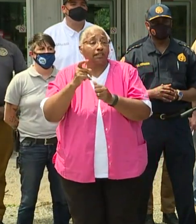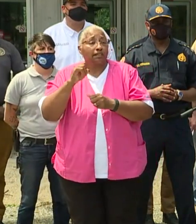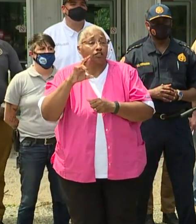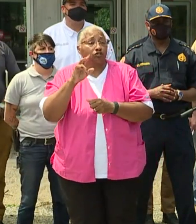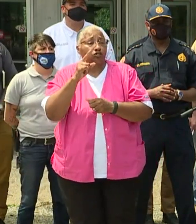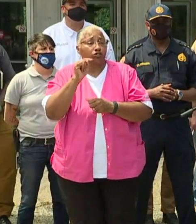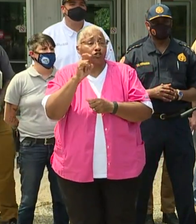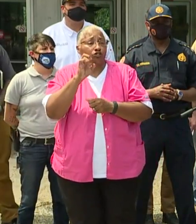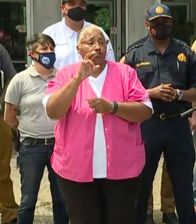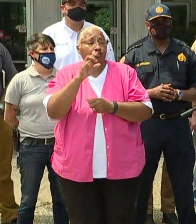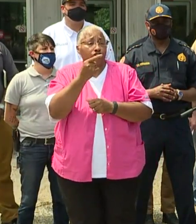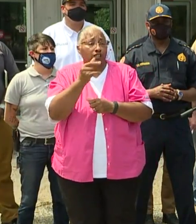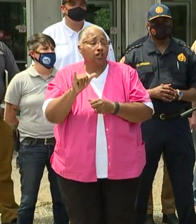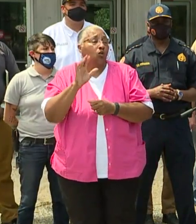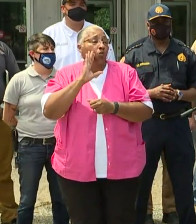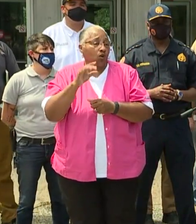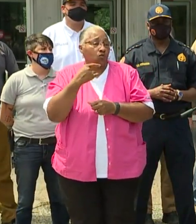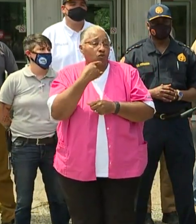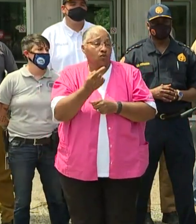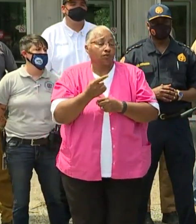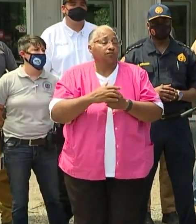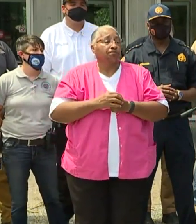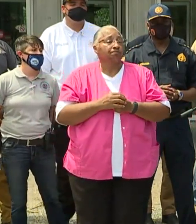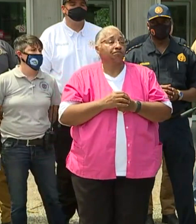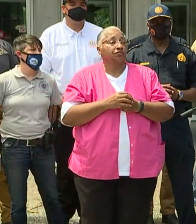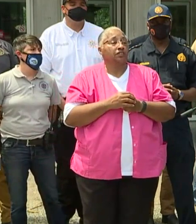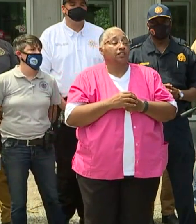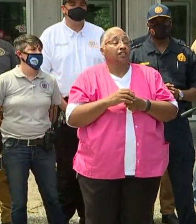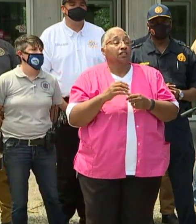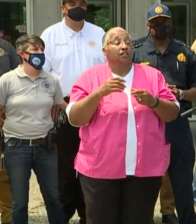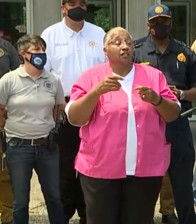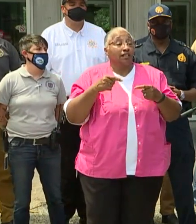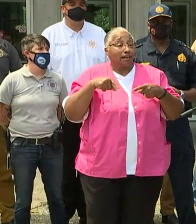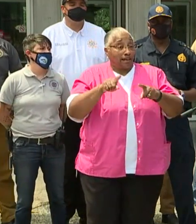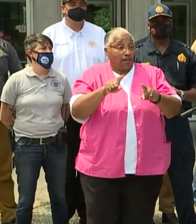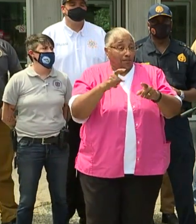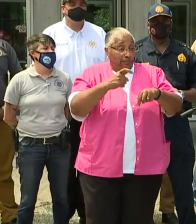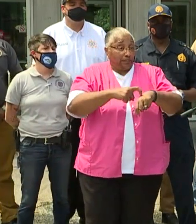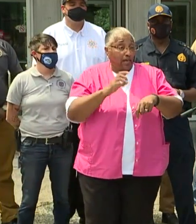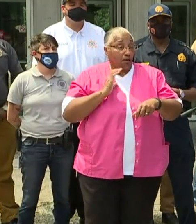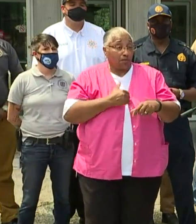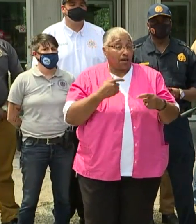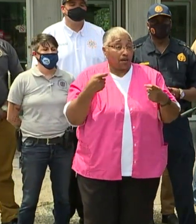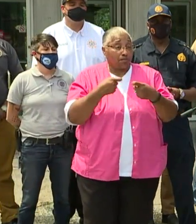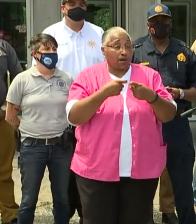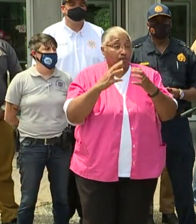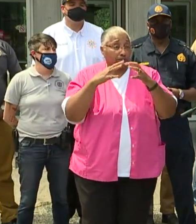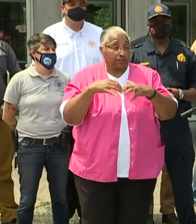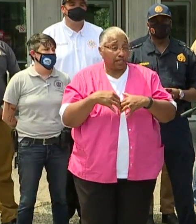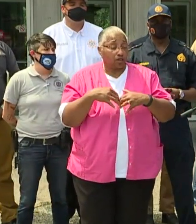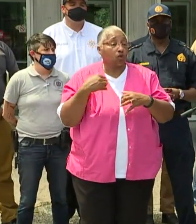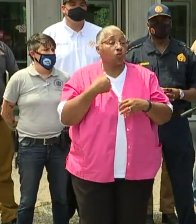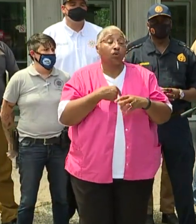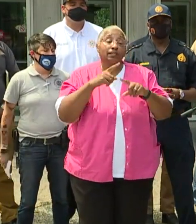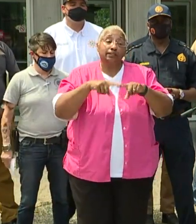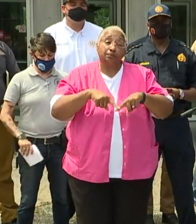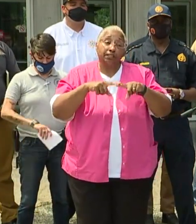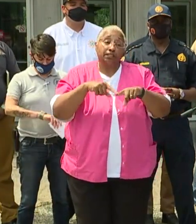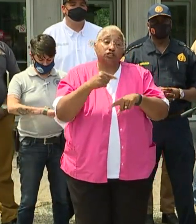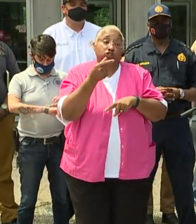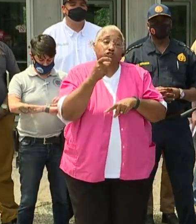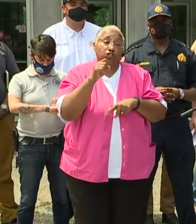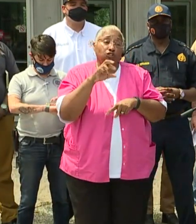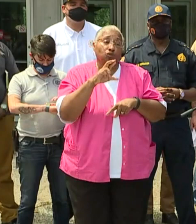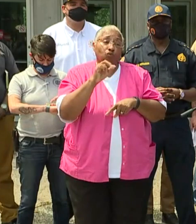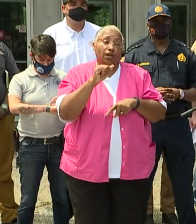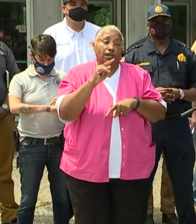more. While the power is down and we are dependent on generators, I'm calling all